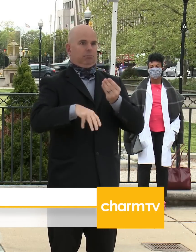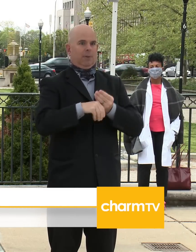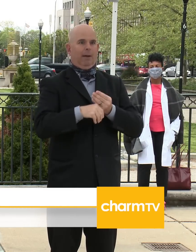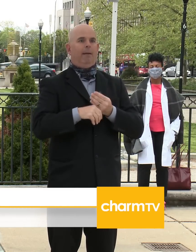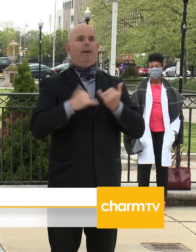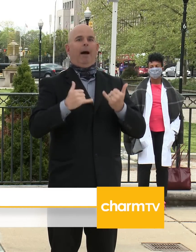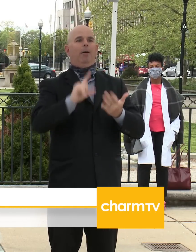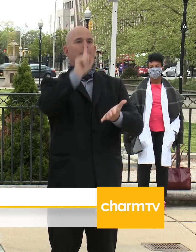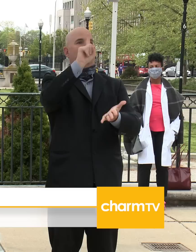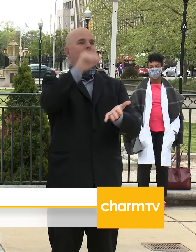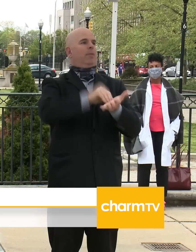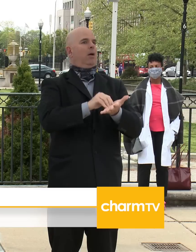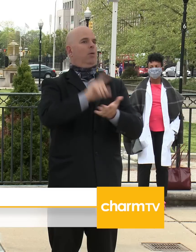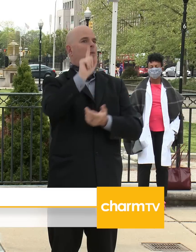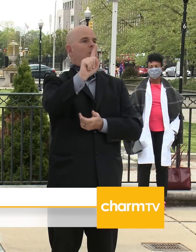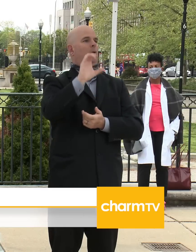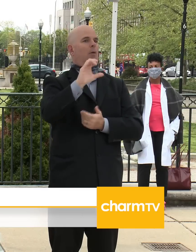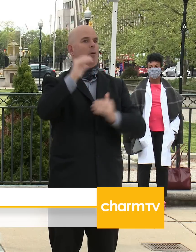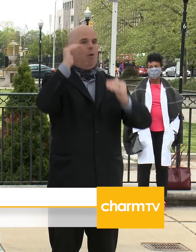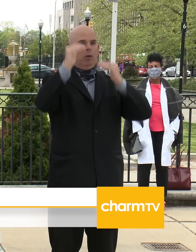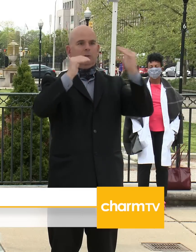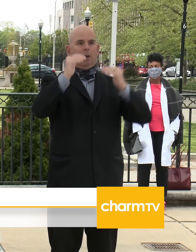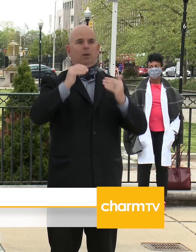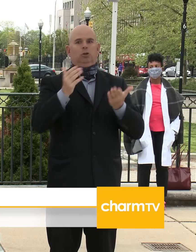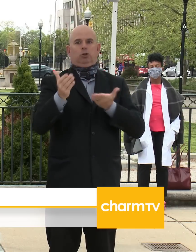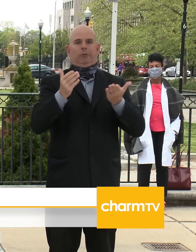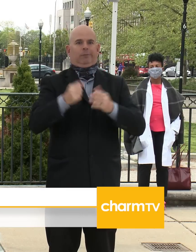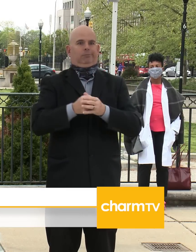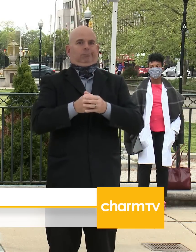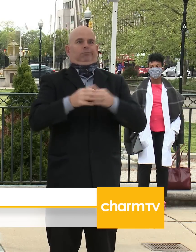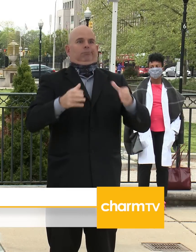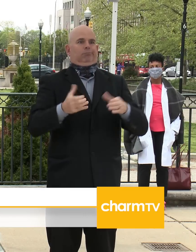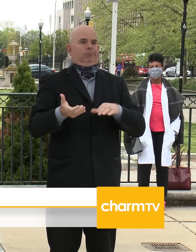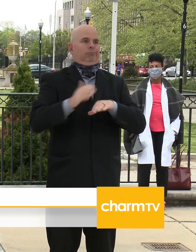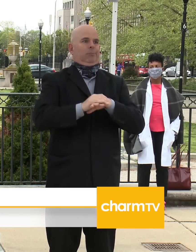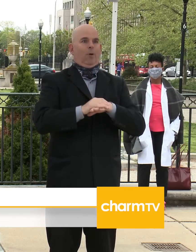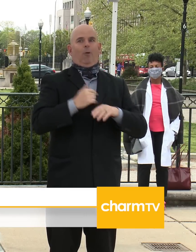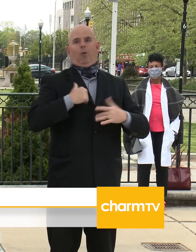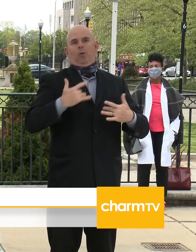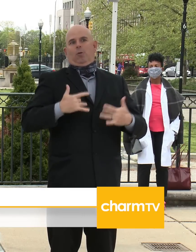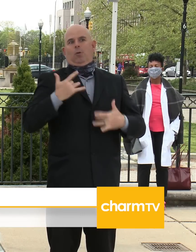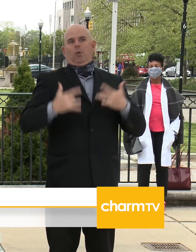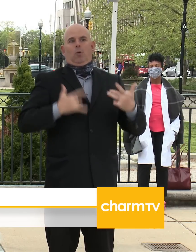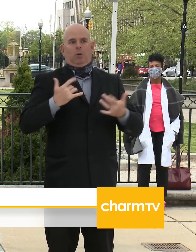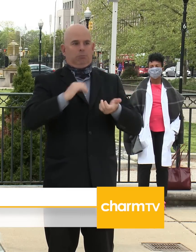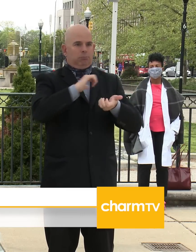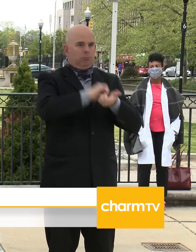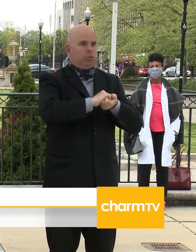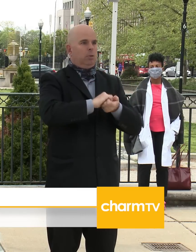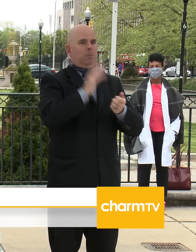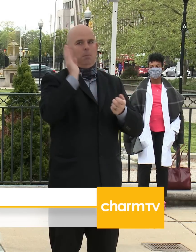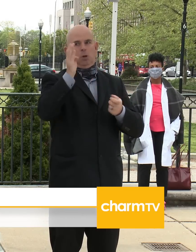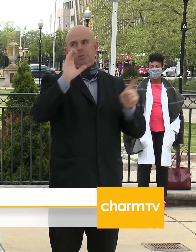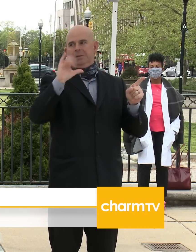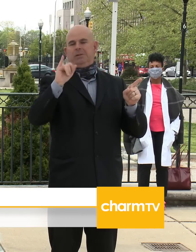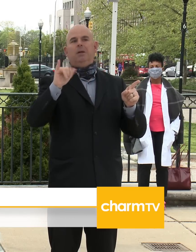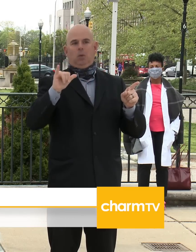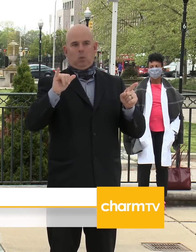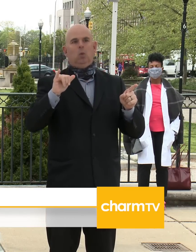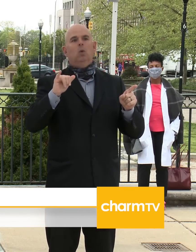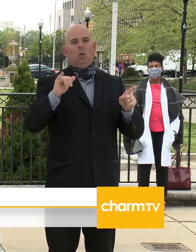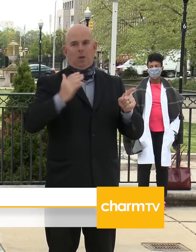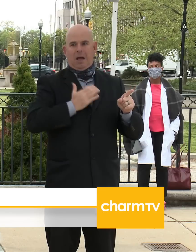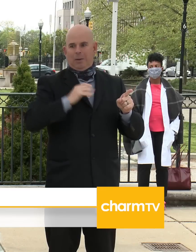adults served throughout the city. We're proud to partner with Baltimore City to ensure this critical need is met.